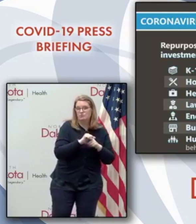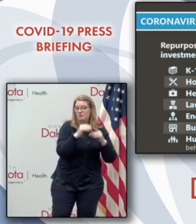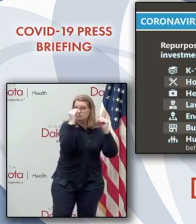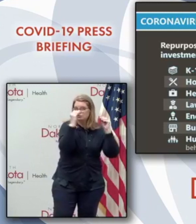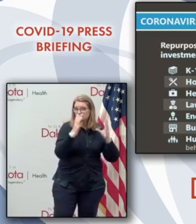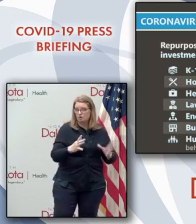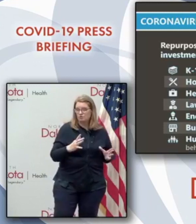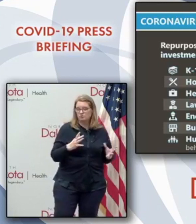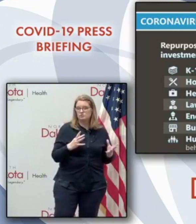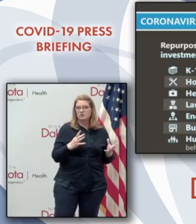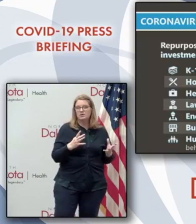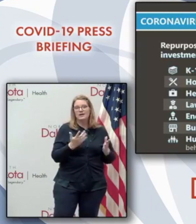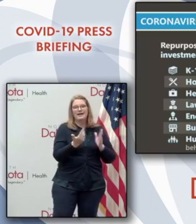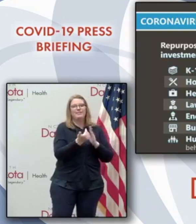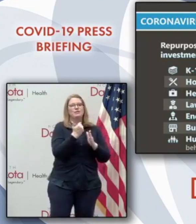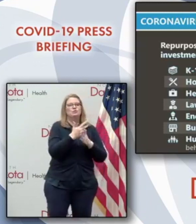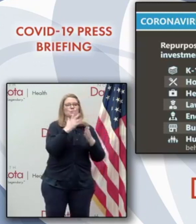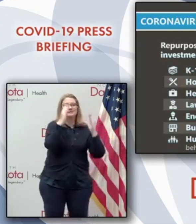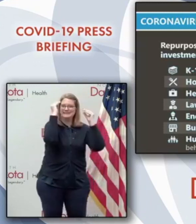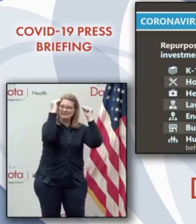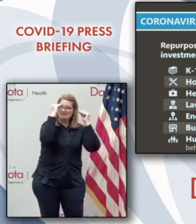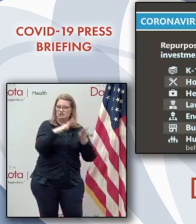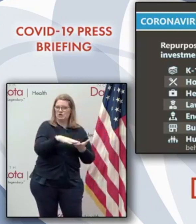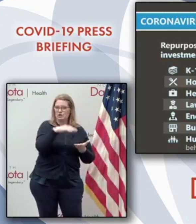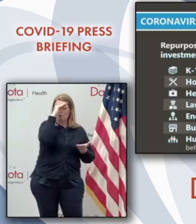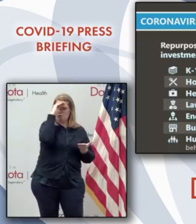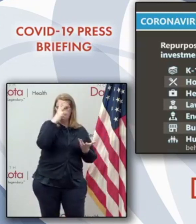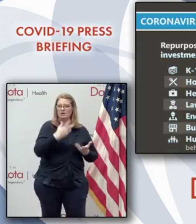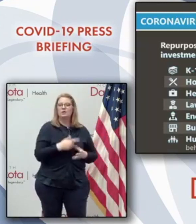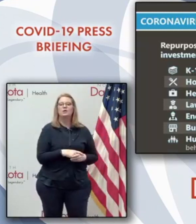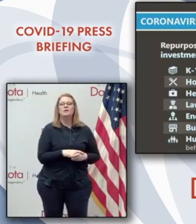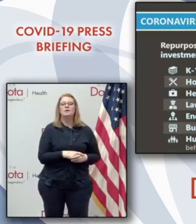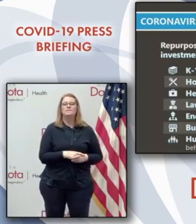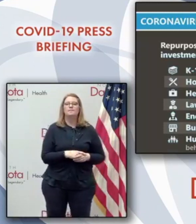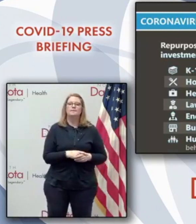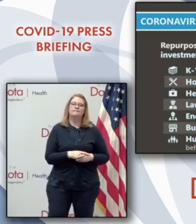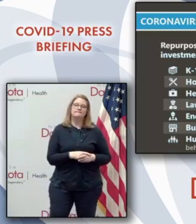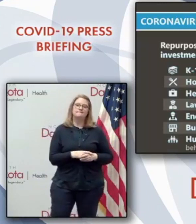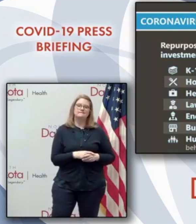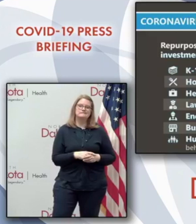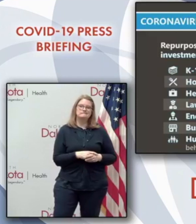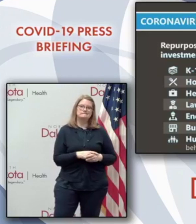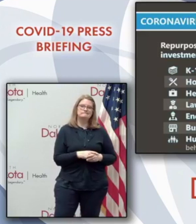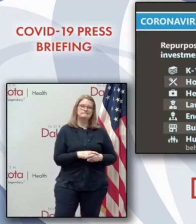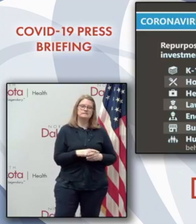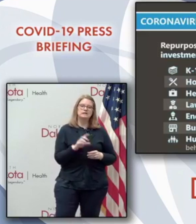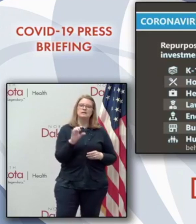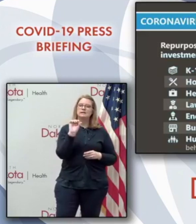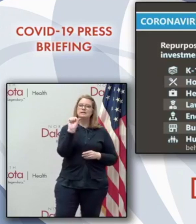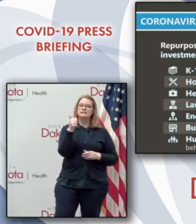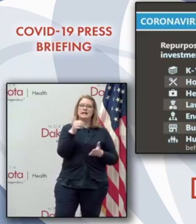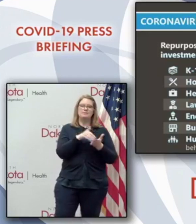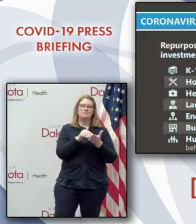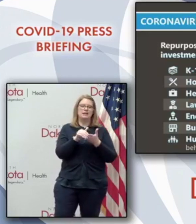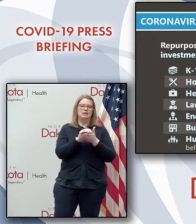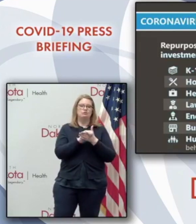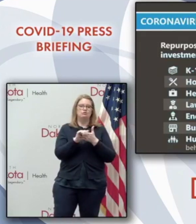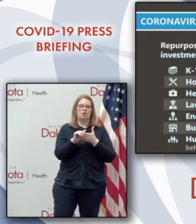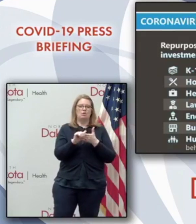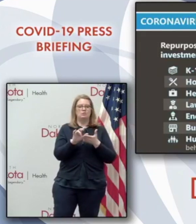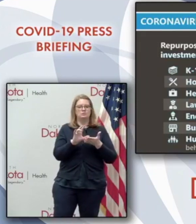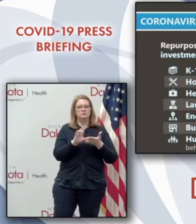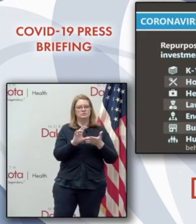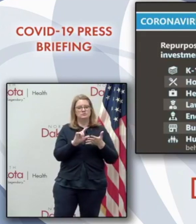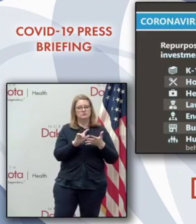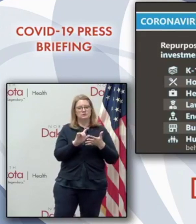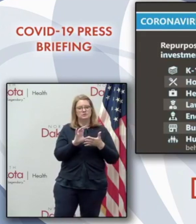and staff on the new teaching and learning environment. We also today had $10 million going to the 6